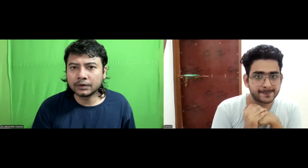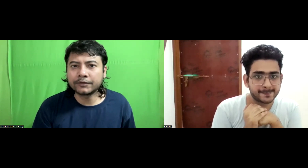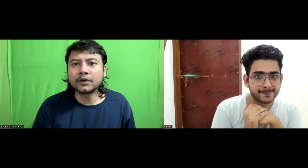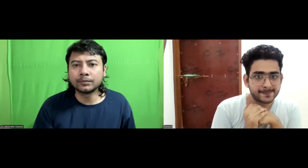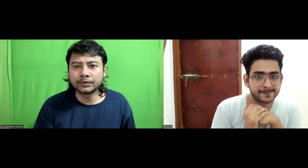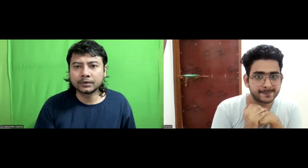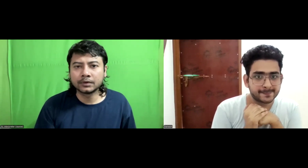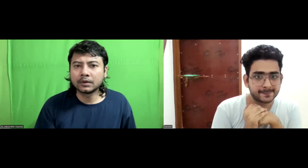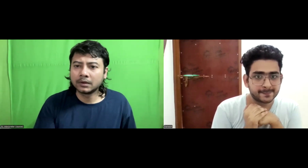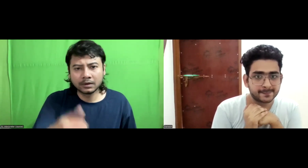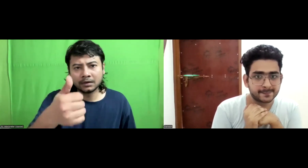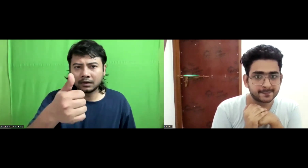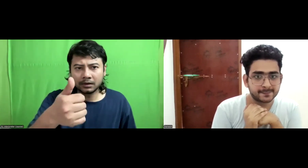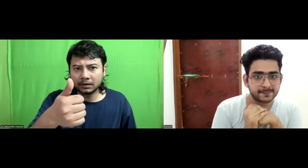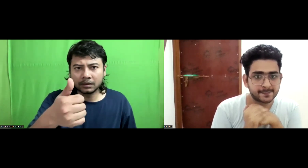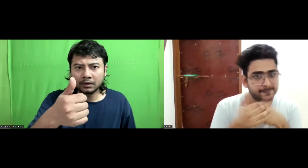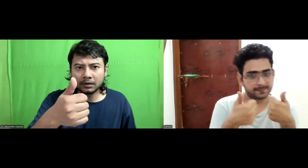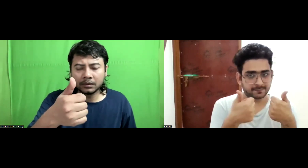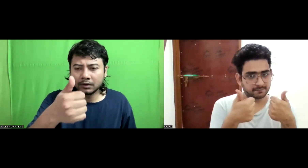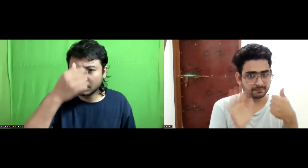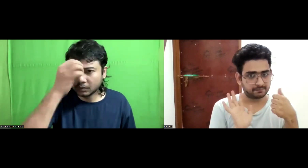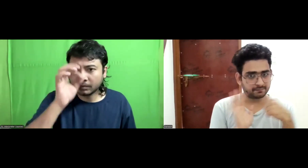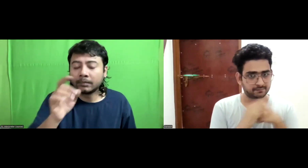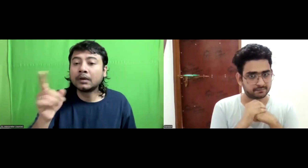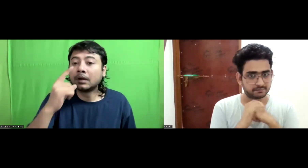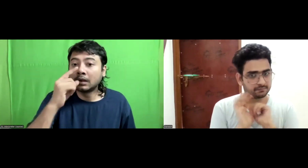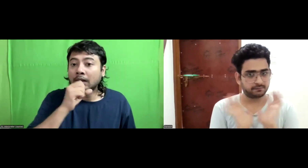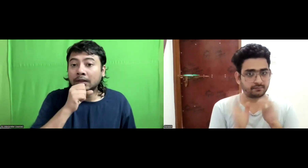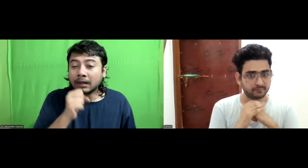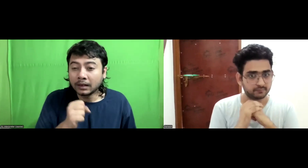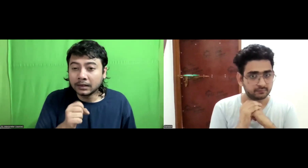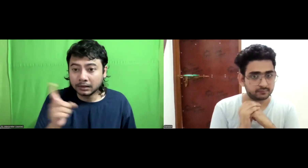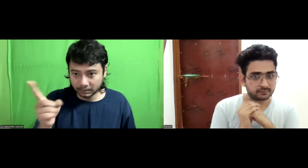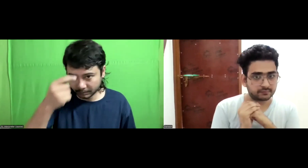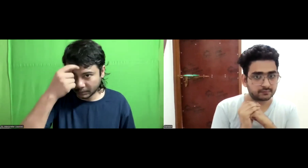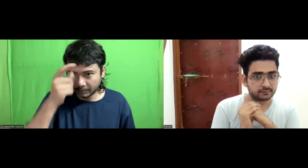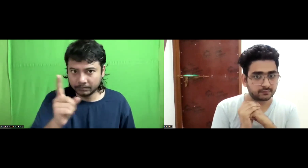Okay. different home. So that Dadi tells not to do it, huh?